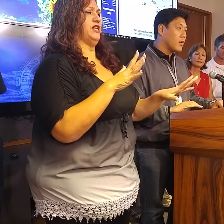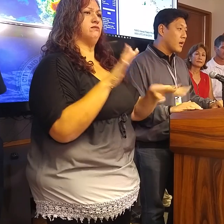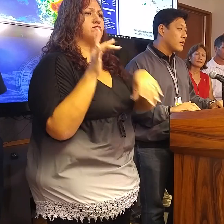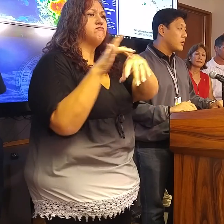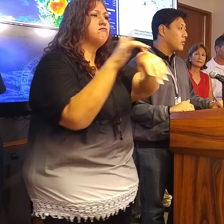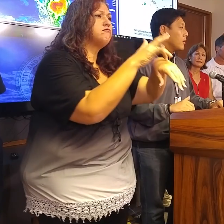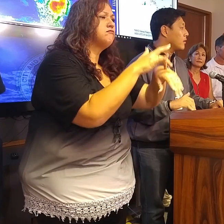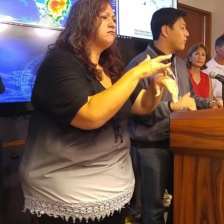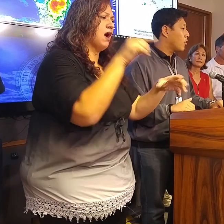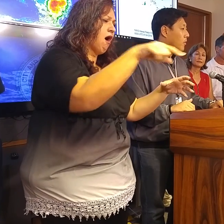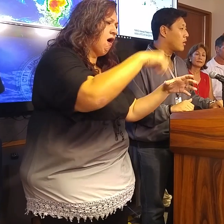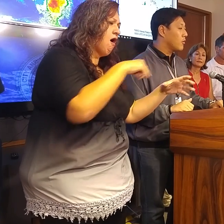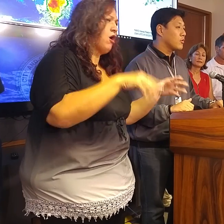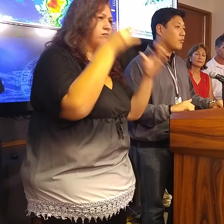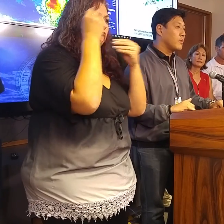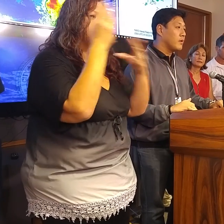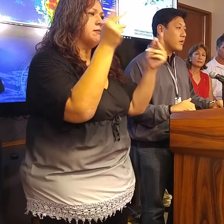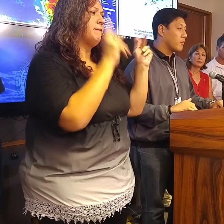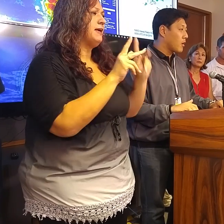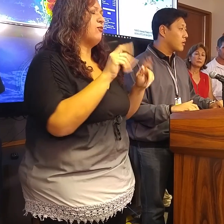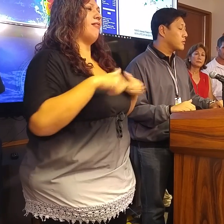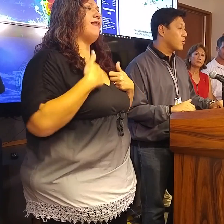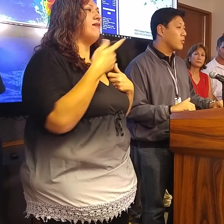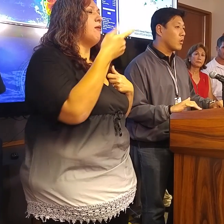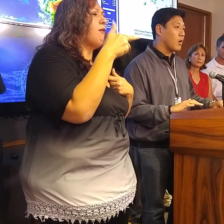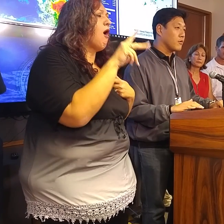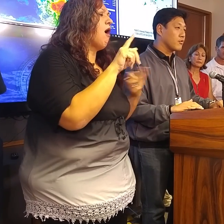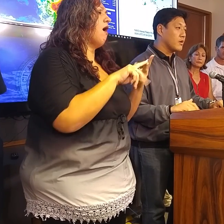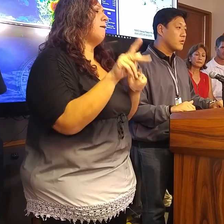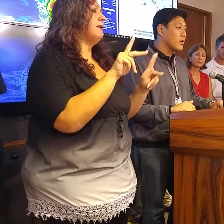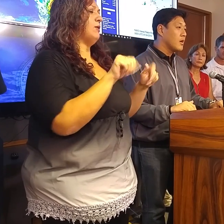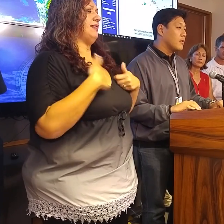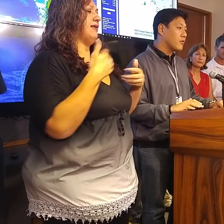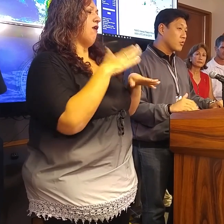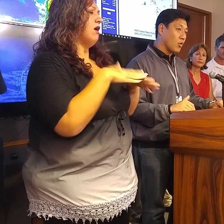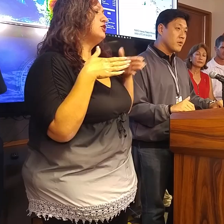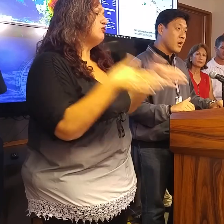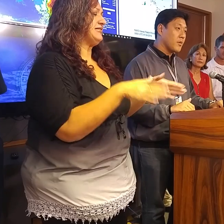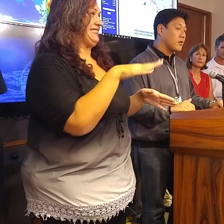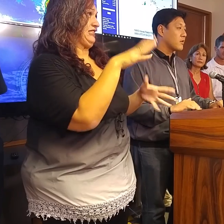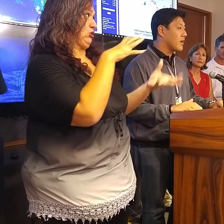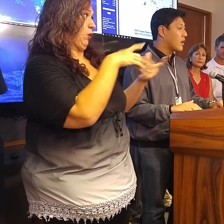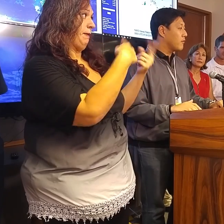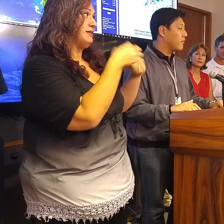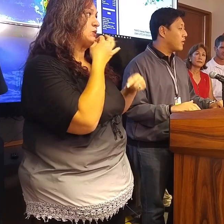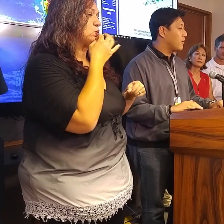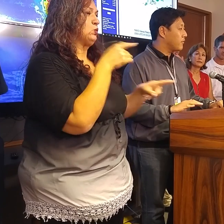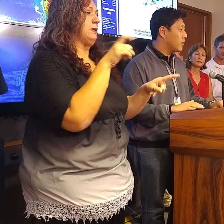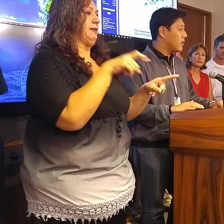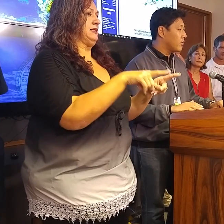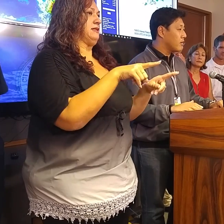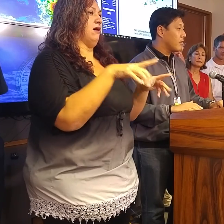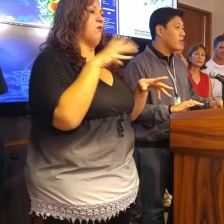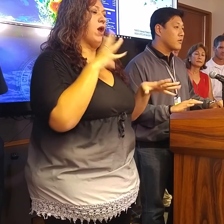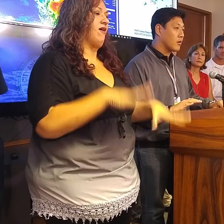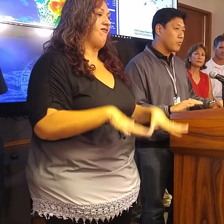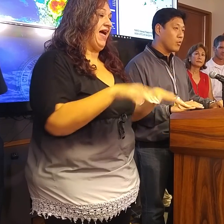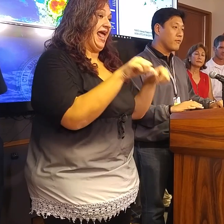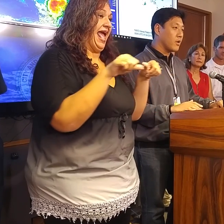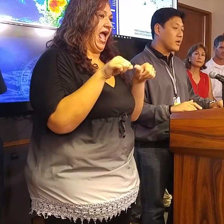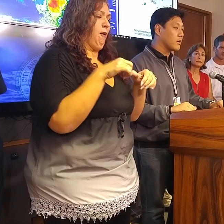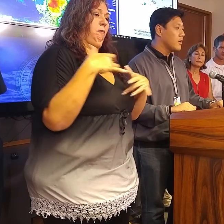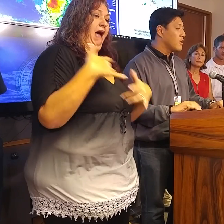all around the island to inform all those who have been living in the parks or who are on the streets that the storm is coming, to stay out of flooded areas